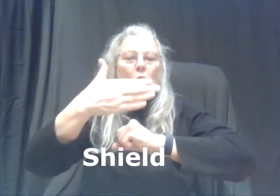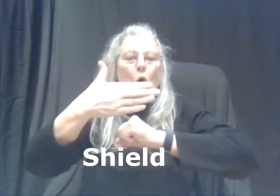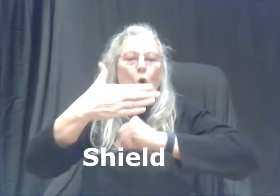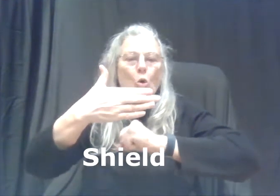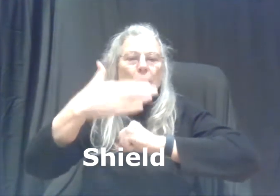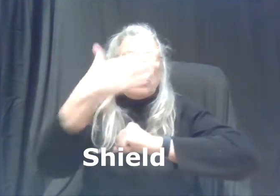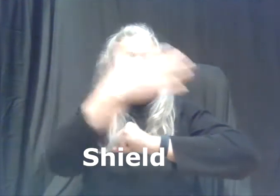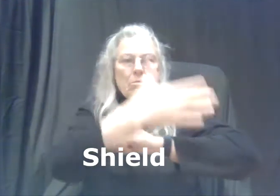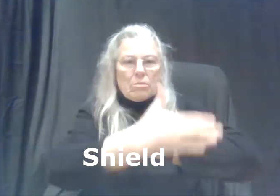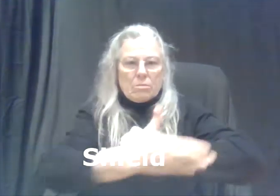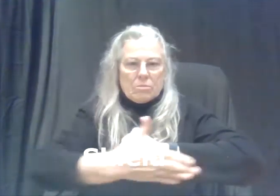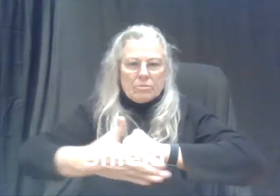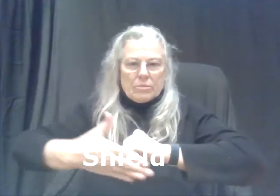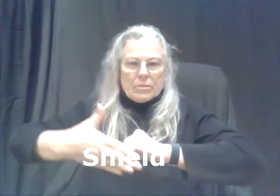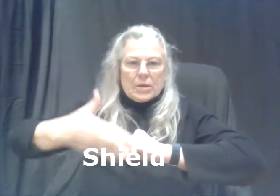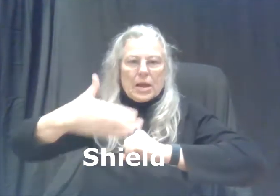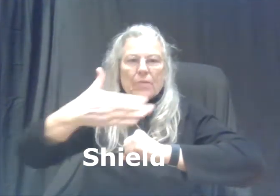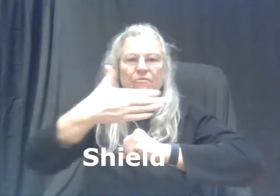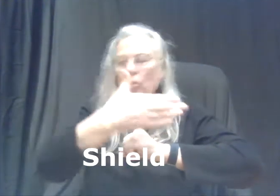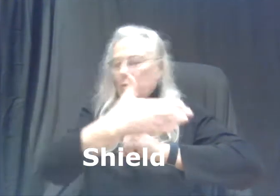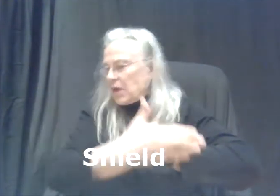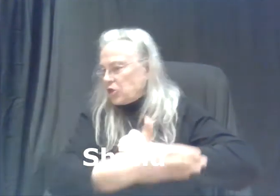open and form that shield.